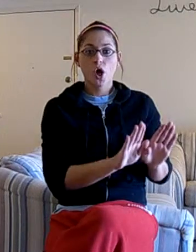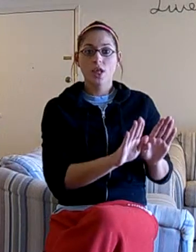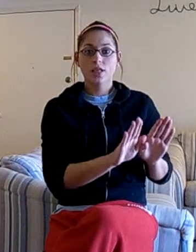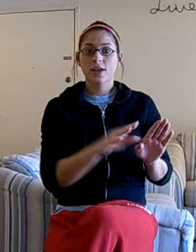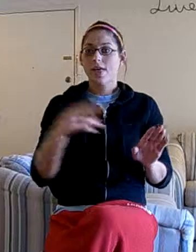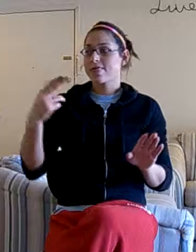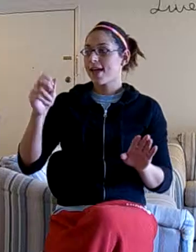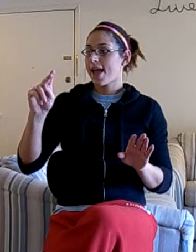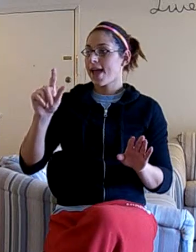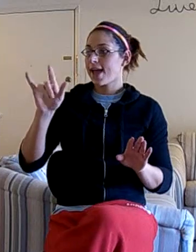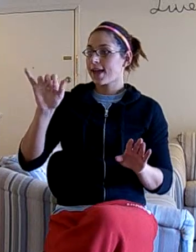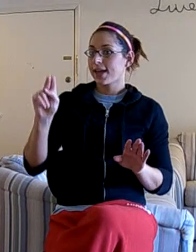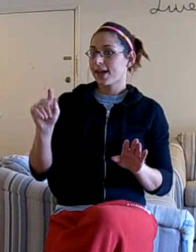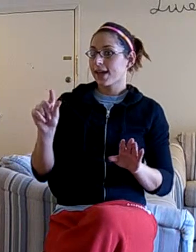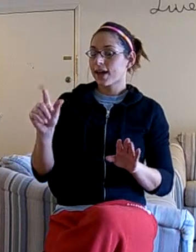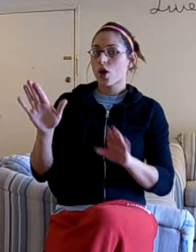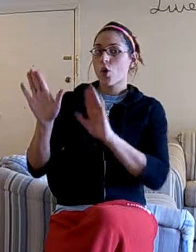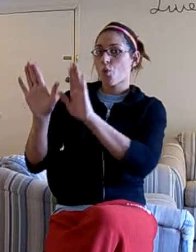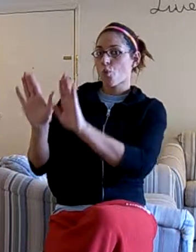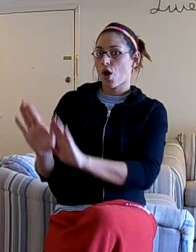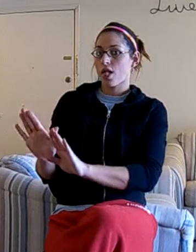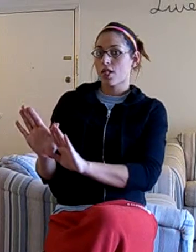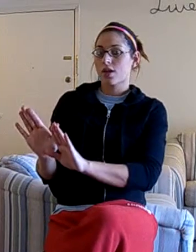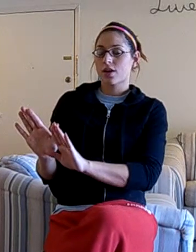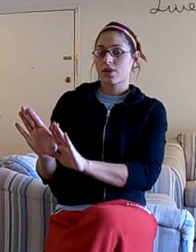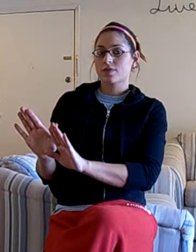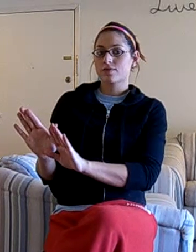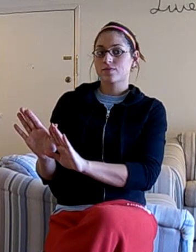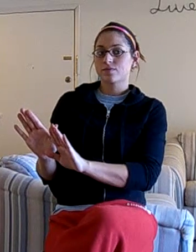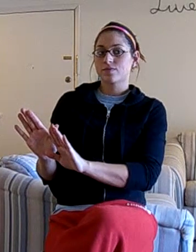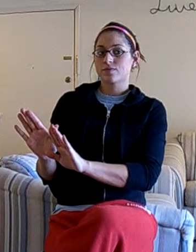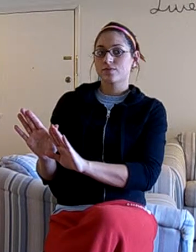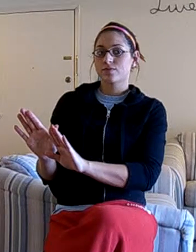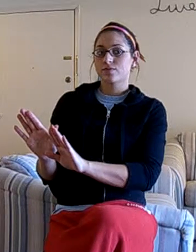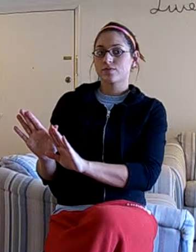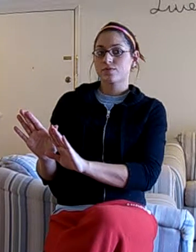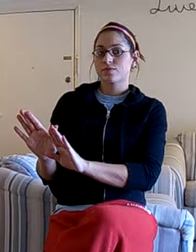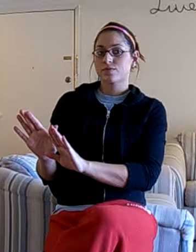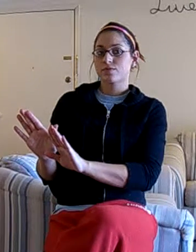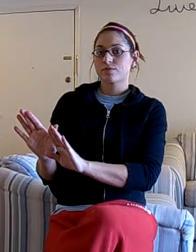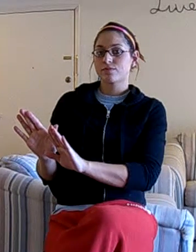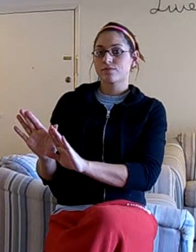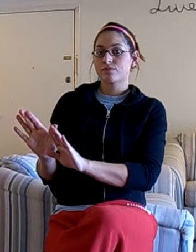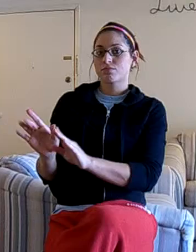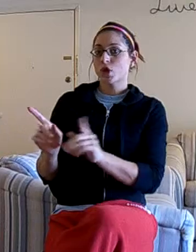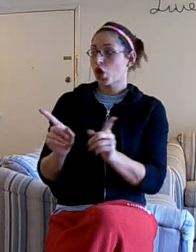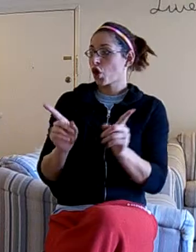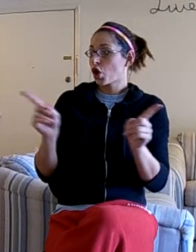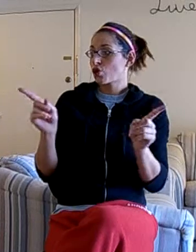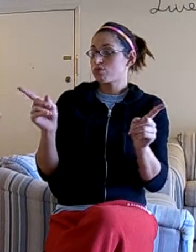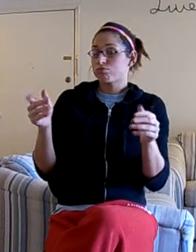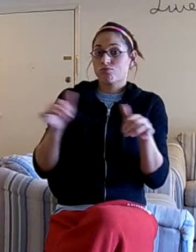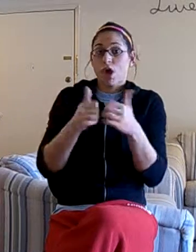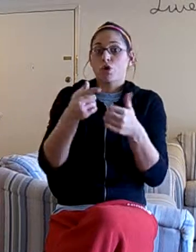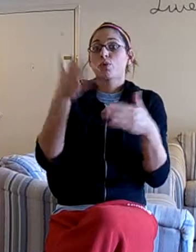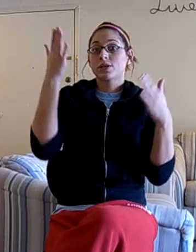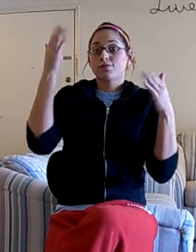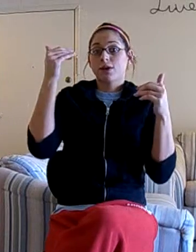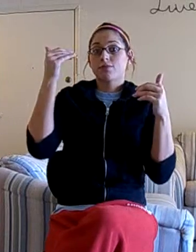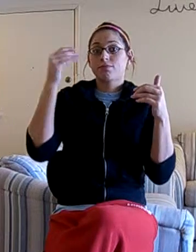this on the right side, and it goes the way you would expect it to normally. This footwall